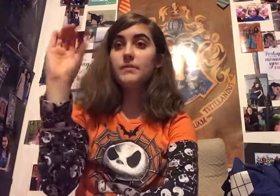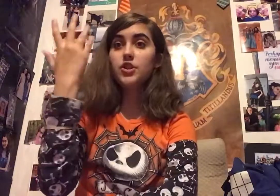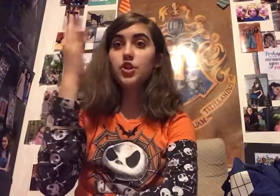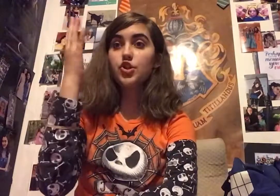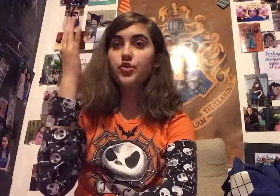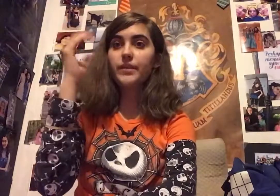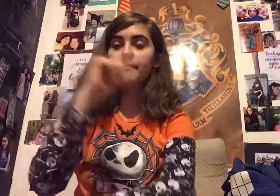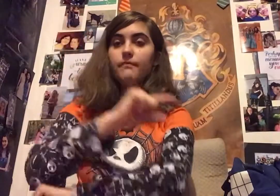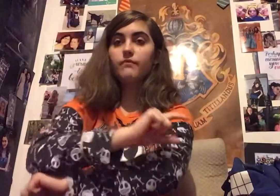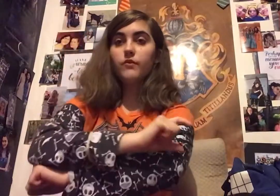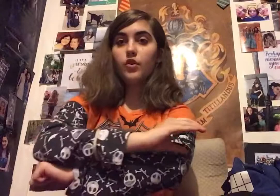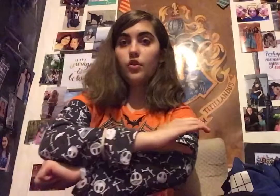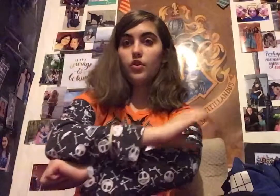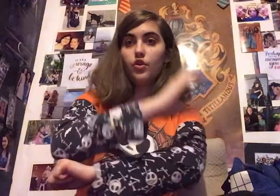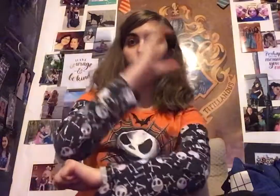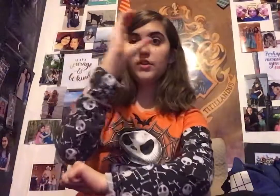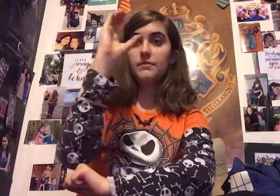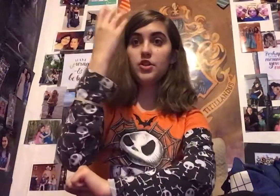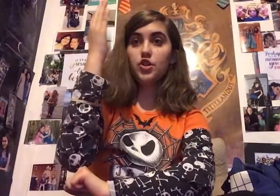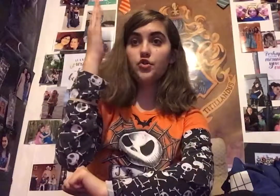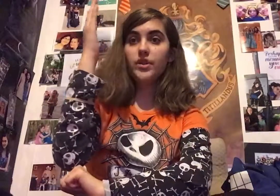Christmas tree. Christmas tree.